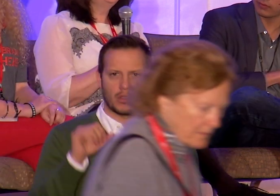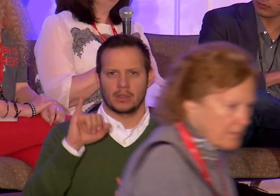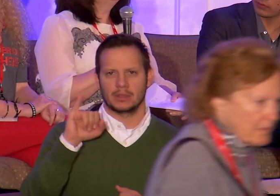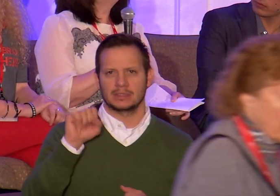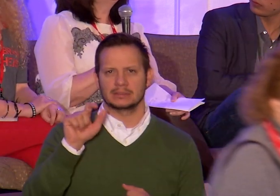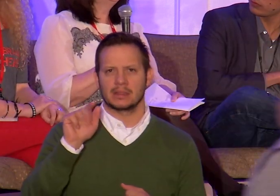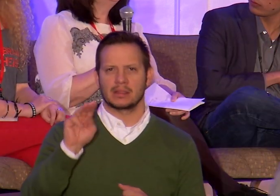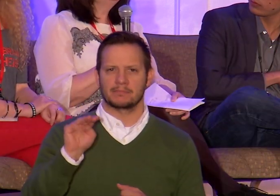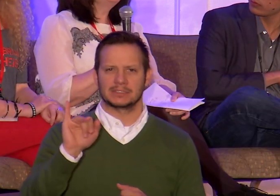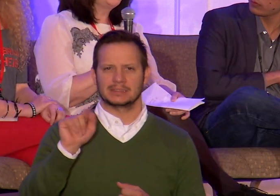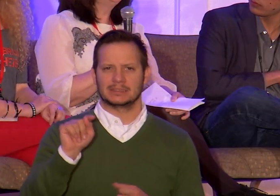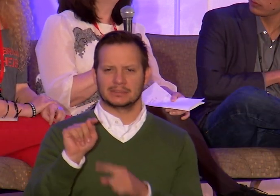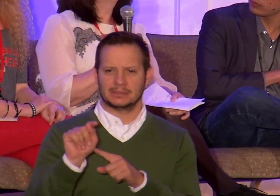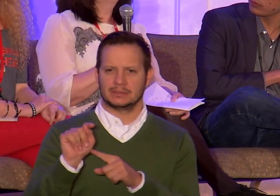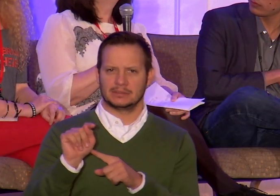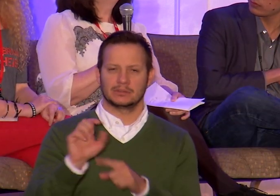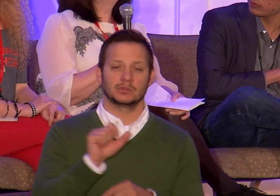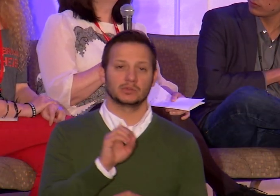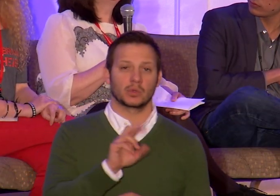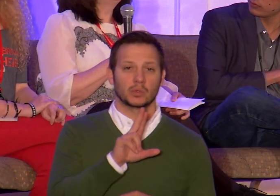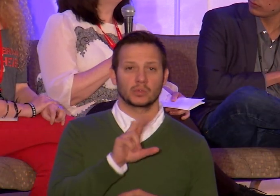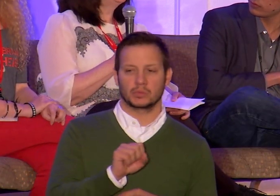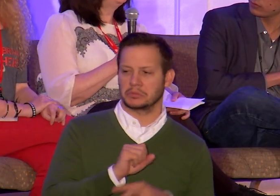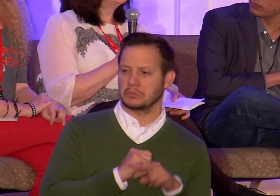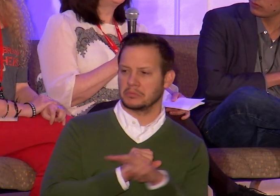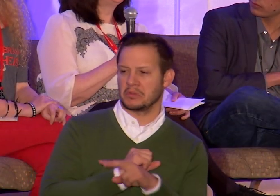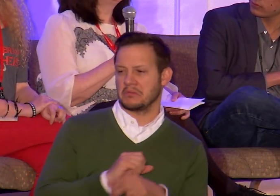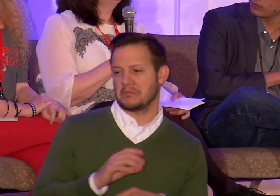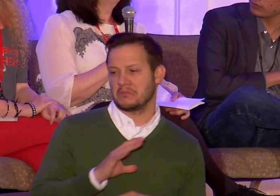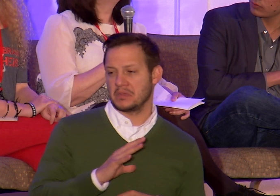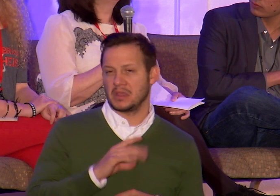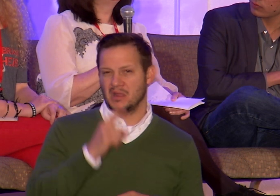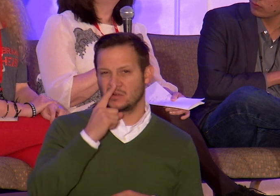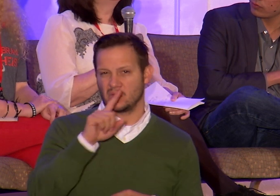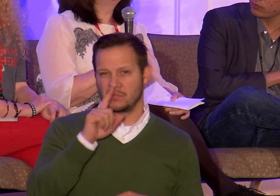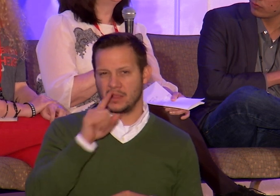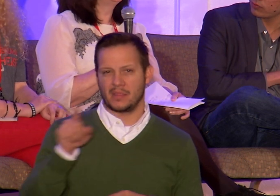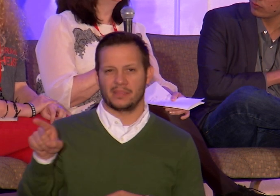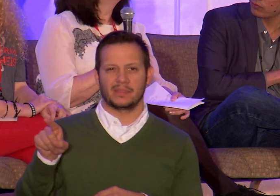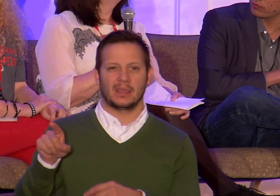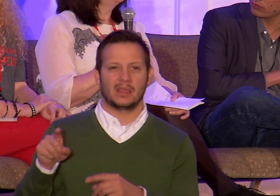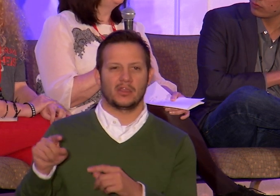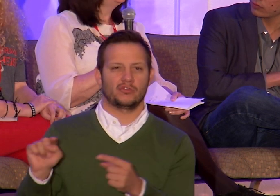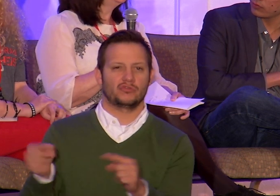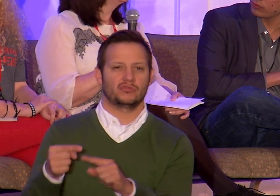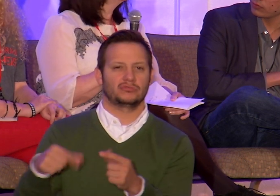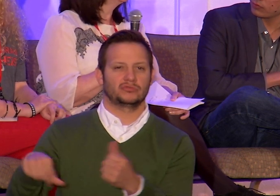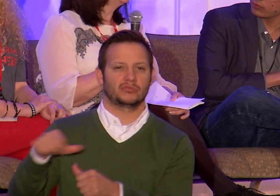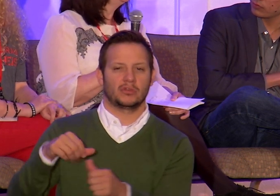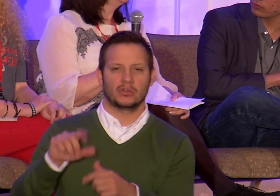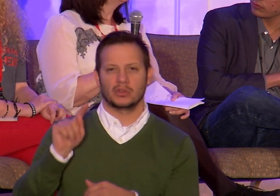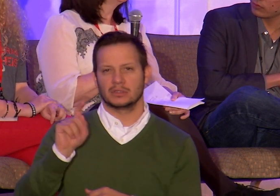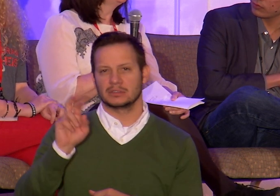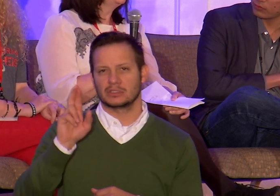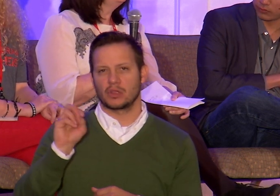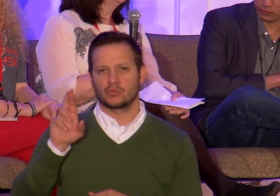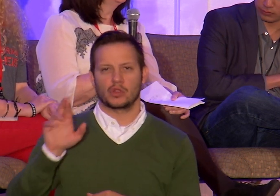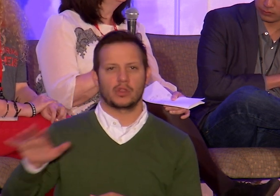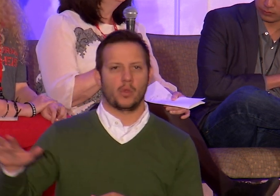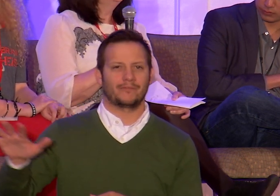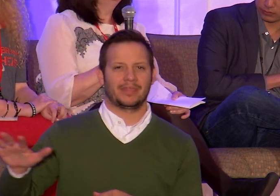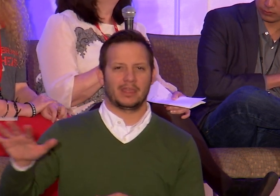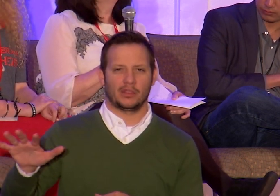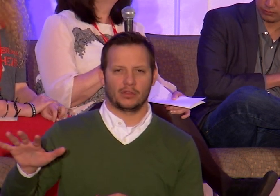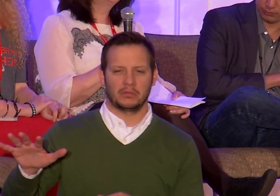think the problem is that they don't mind Islamic terrorism as long as it's terrorizing populations in the Middle East and North